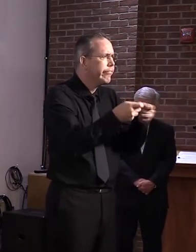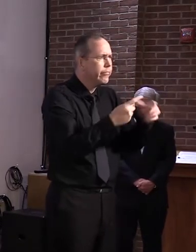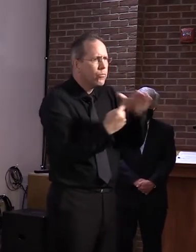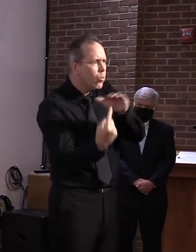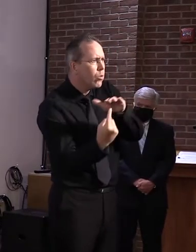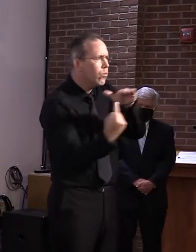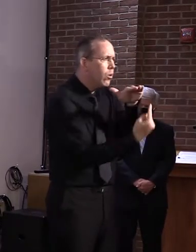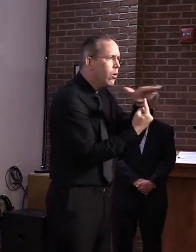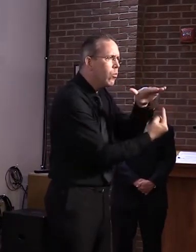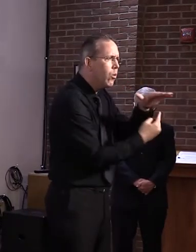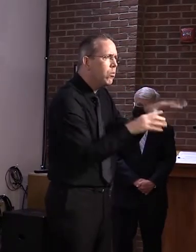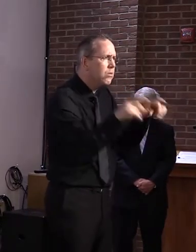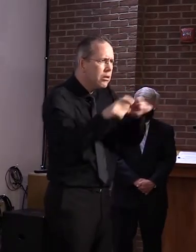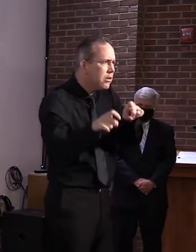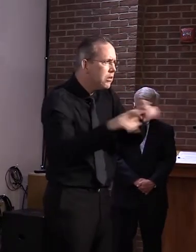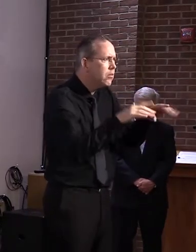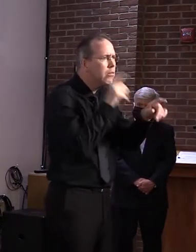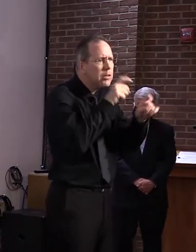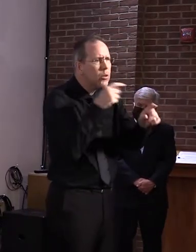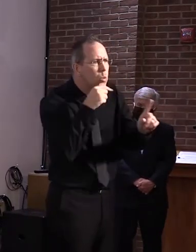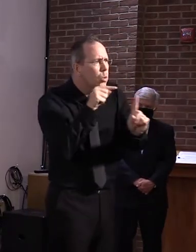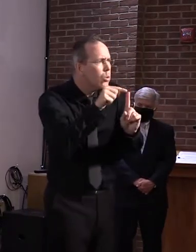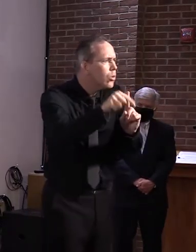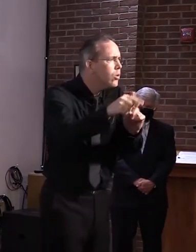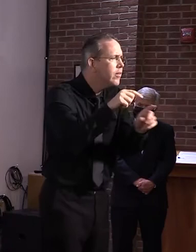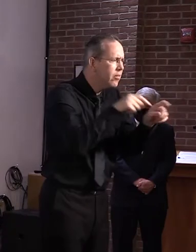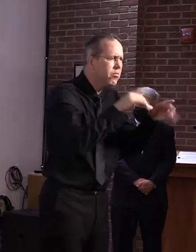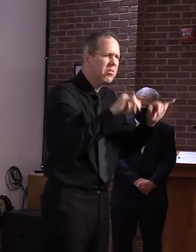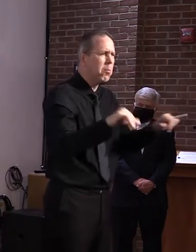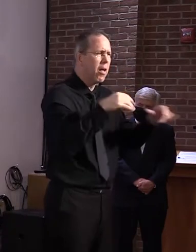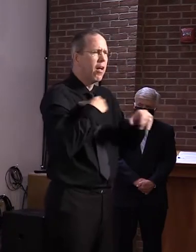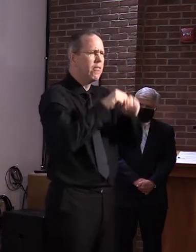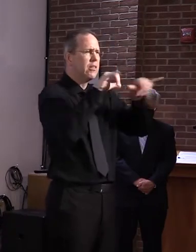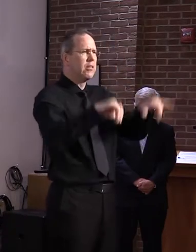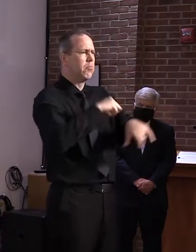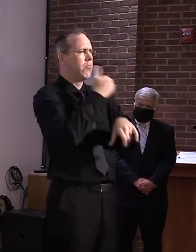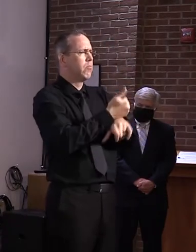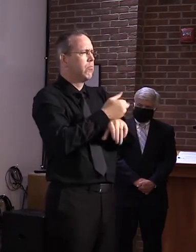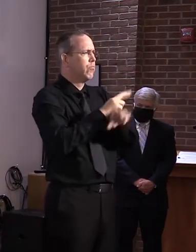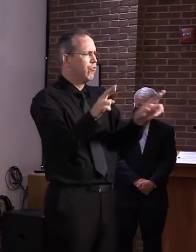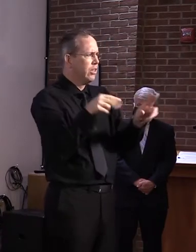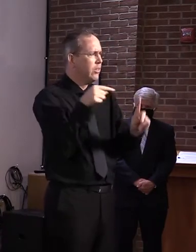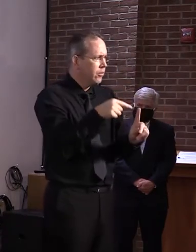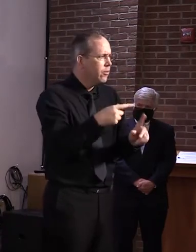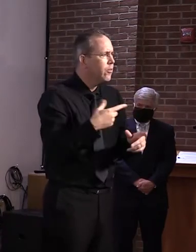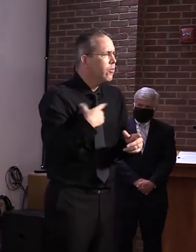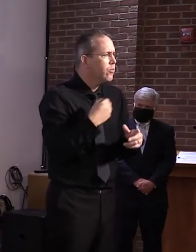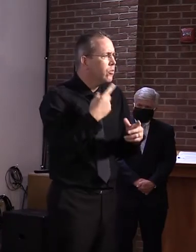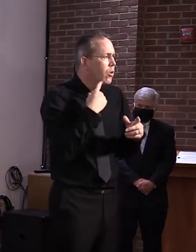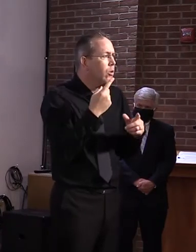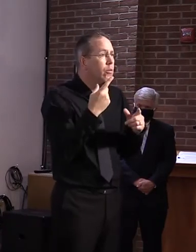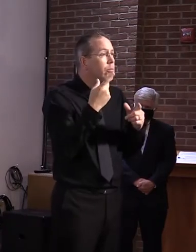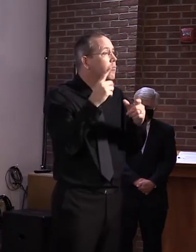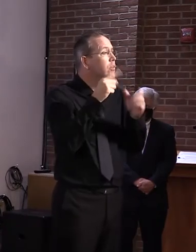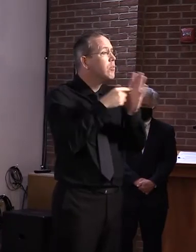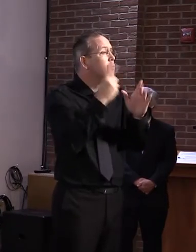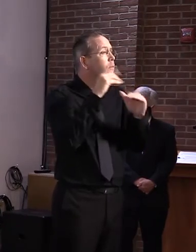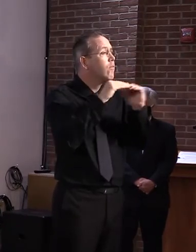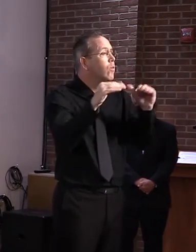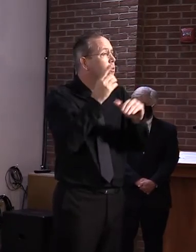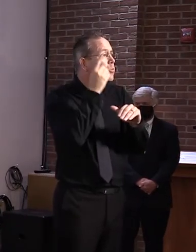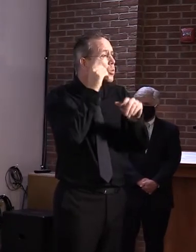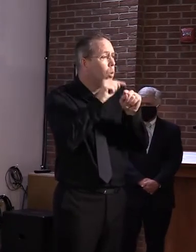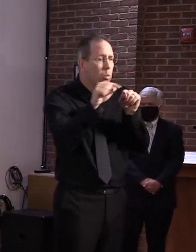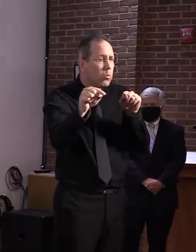can quarantine, for example, a whole floor of a dormitory. We could quarantine a whole dorm, or we could quarantine the whole campus and